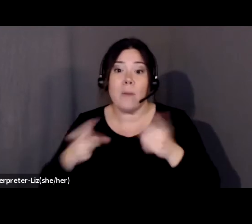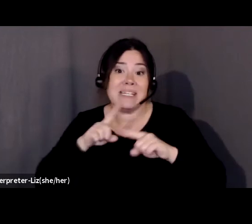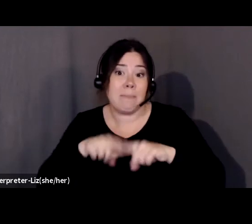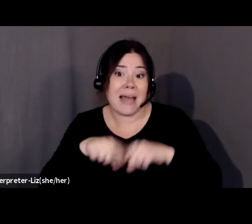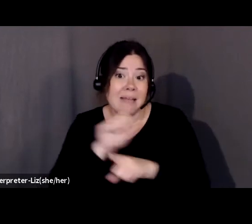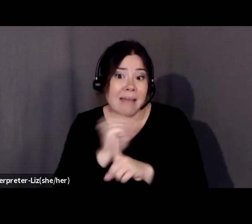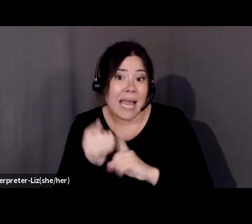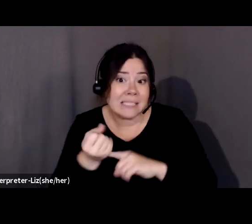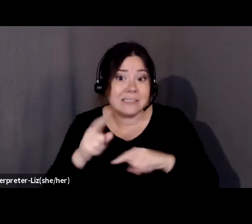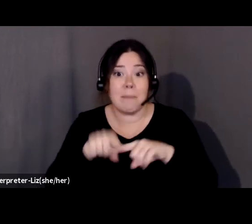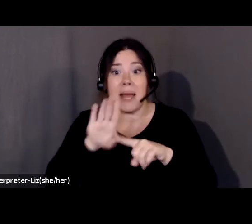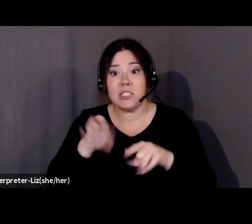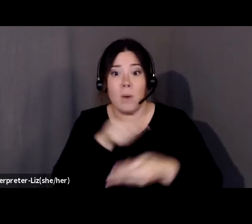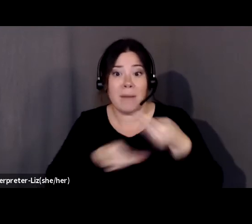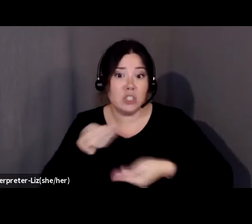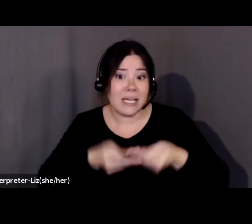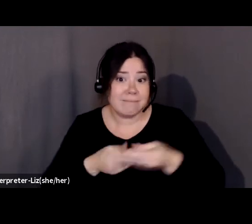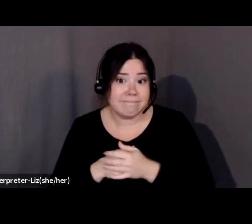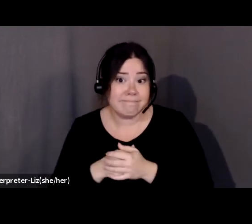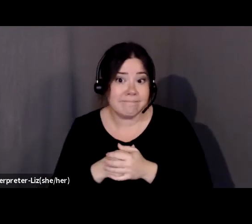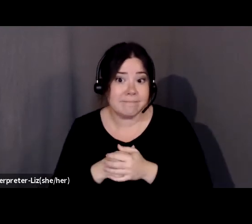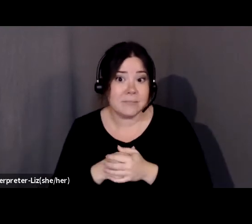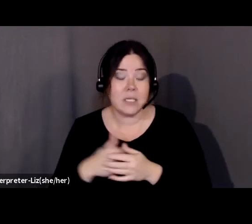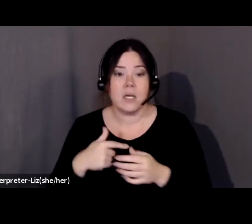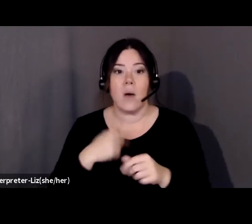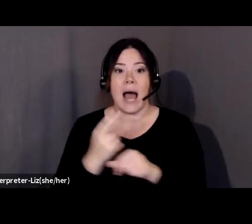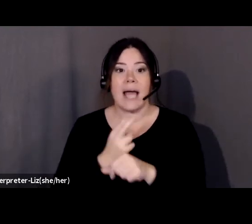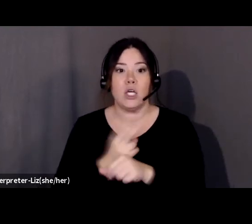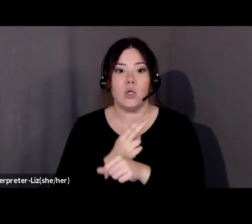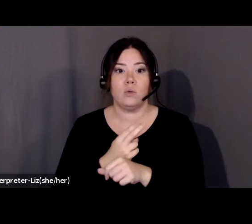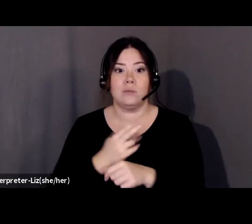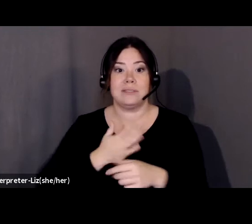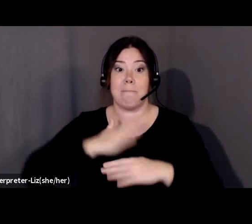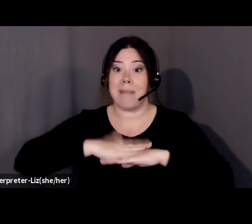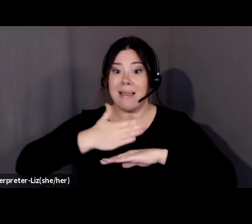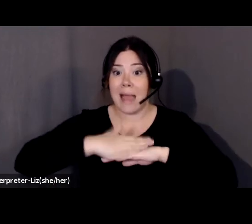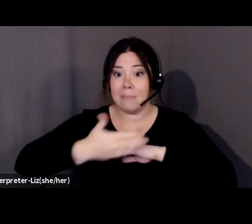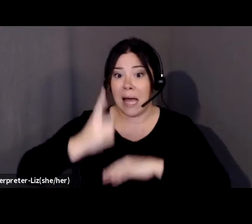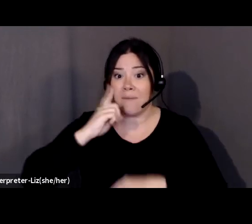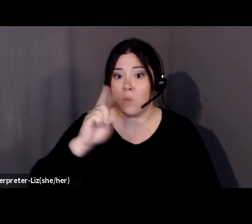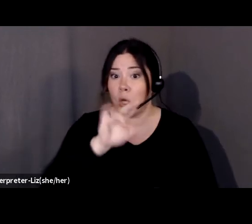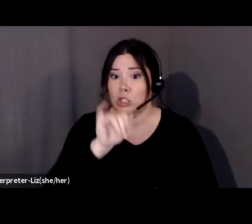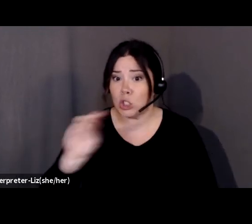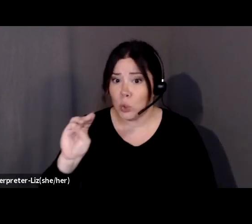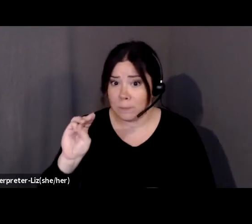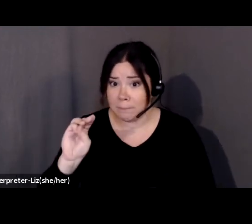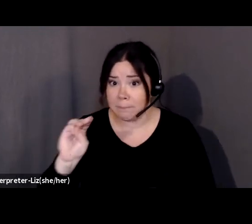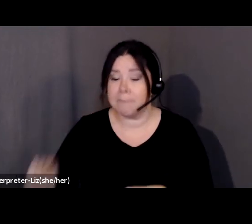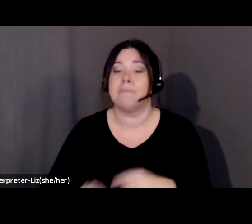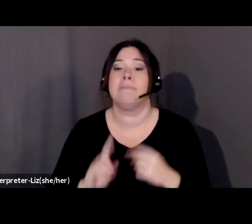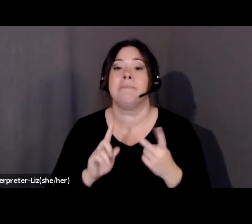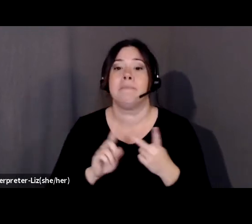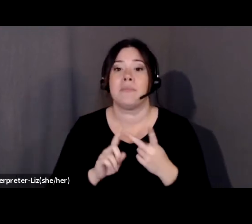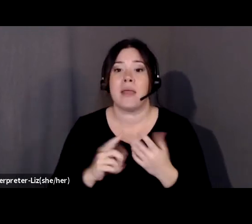dependent on budget. So I use my laptop for the Zoom interviews, and then I have the